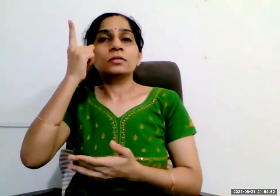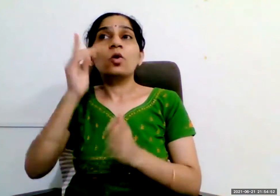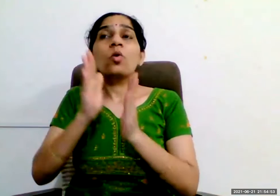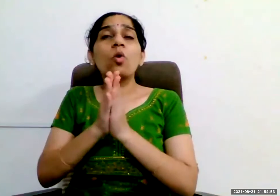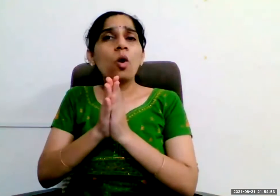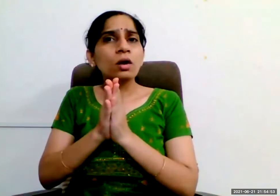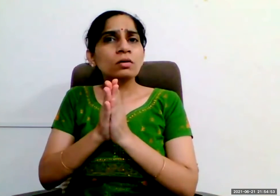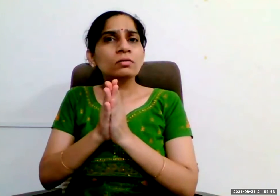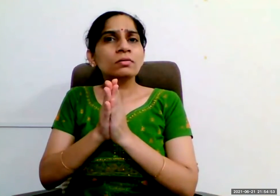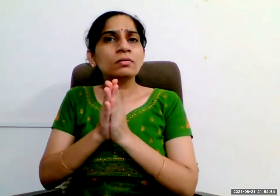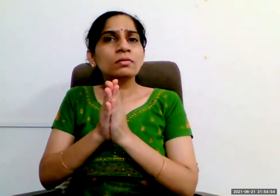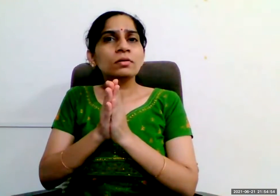establish the relationship with God.